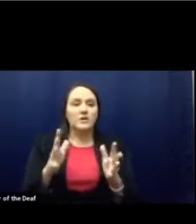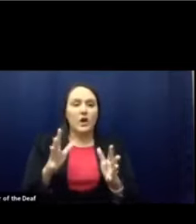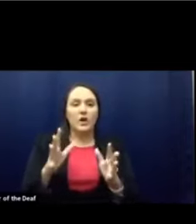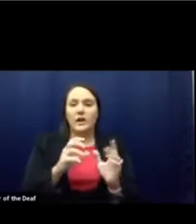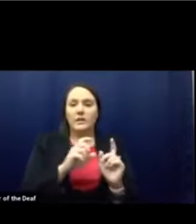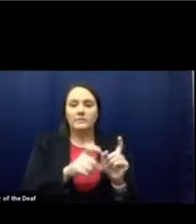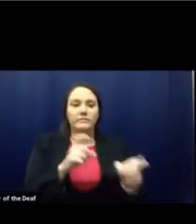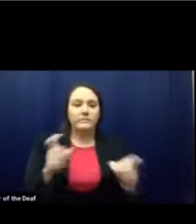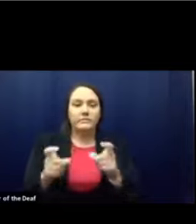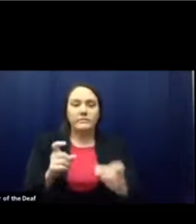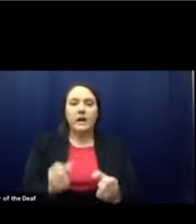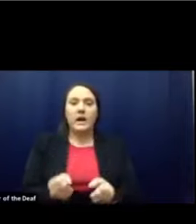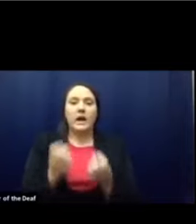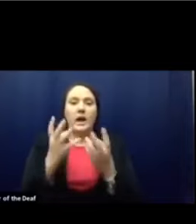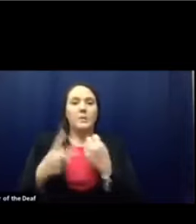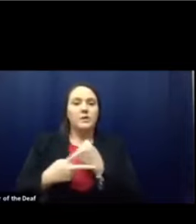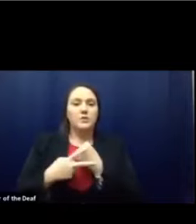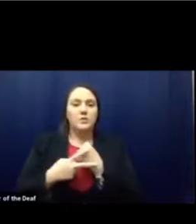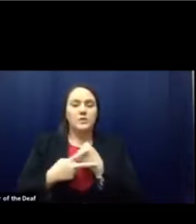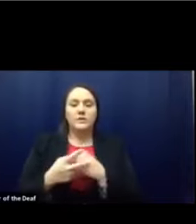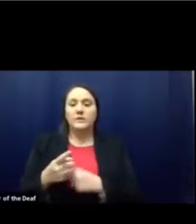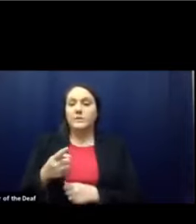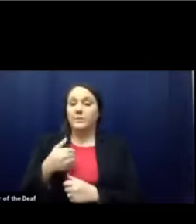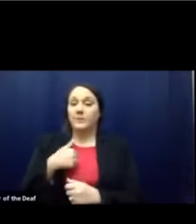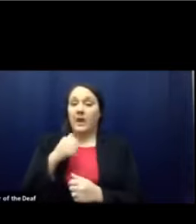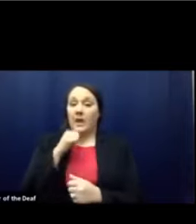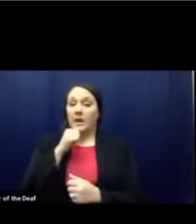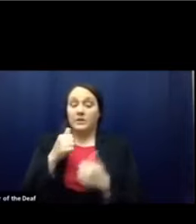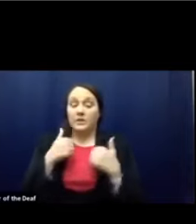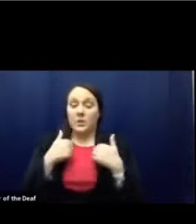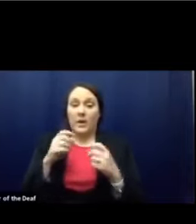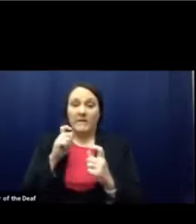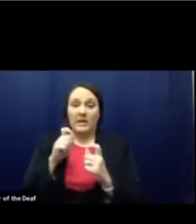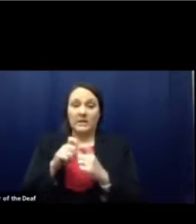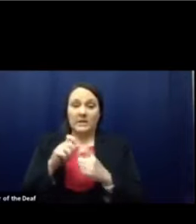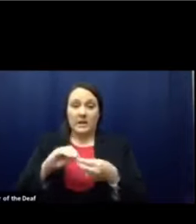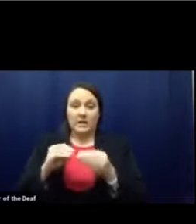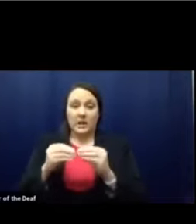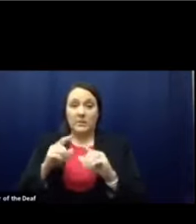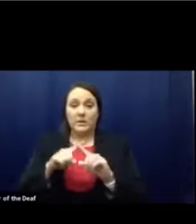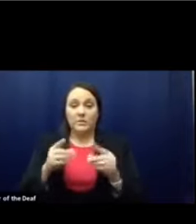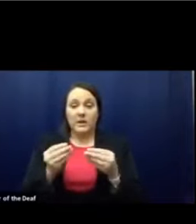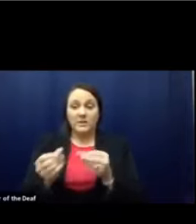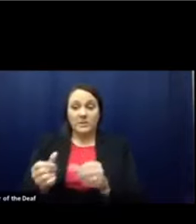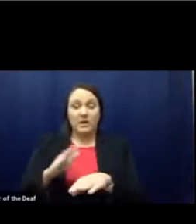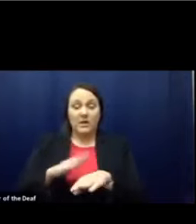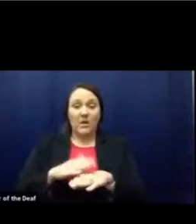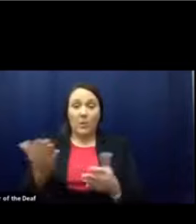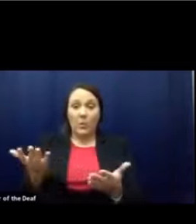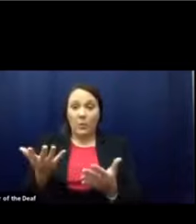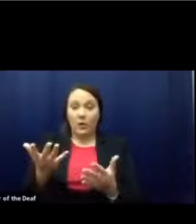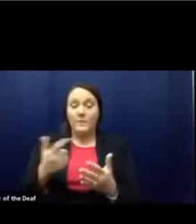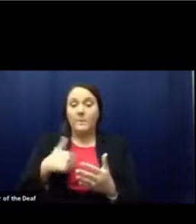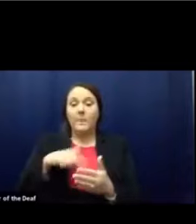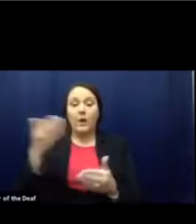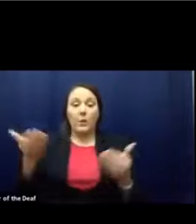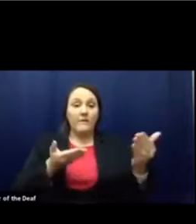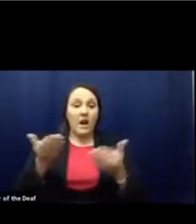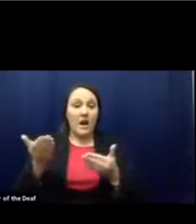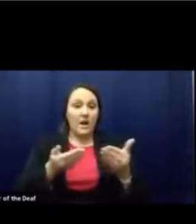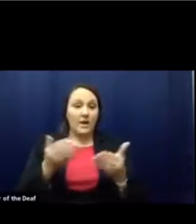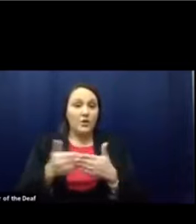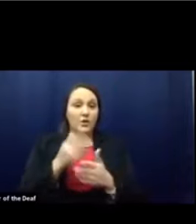in KCHD reserves? I don't have the exact numbers right now, but what it's being spent on, I can tell you. We have hired several folks that